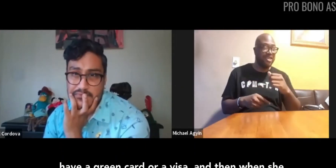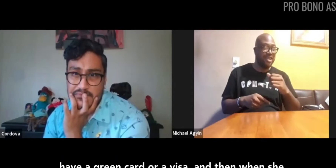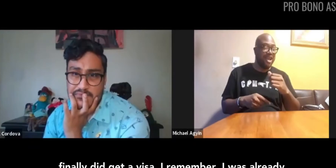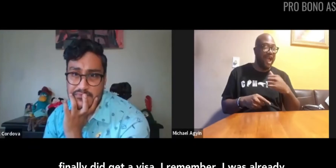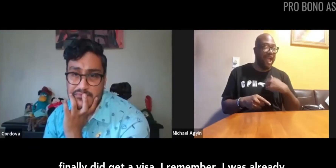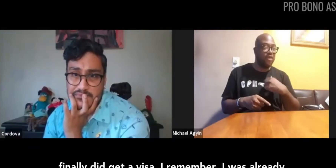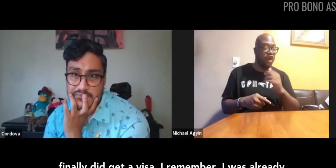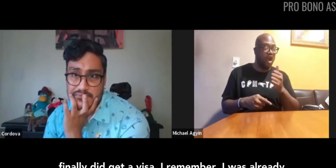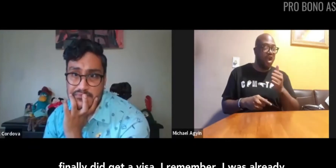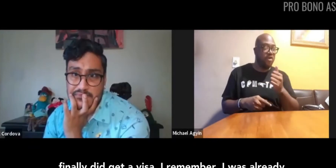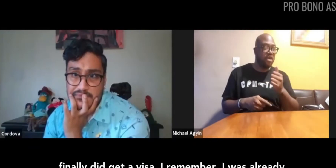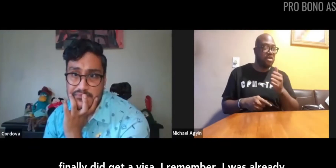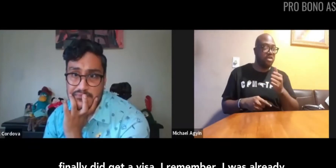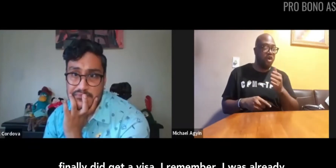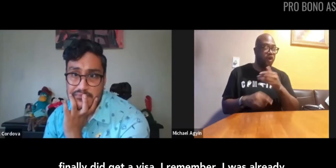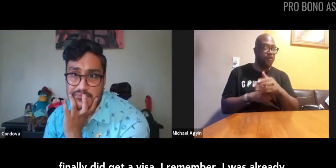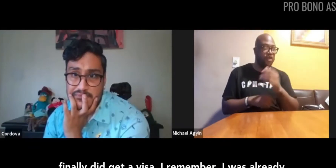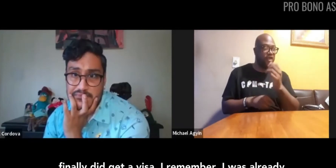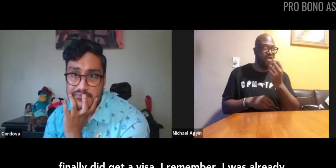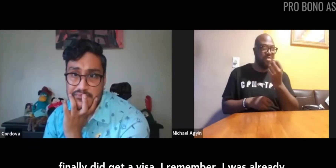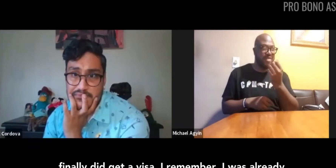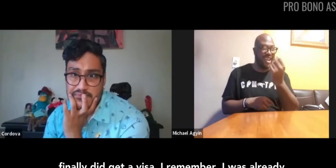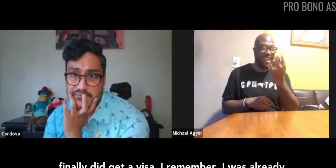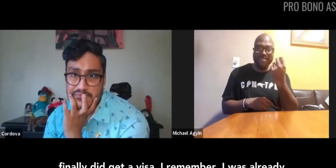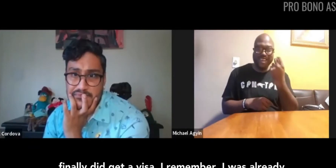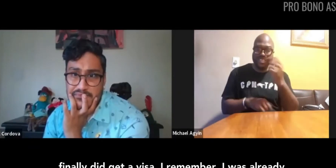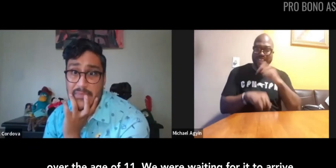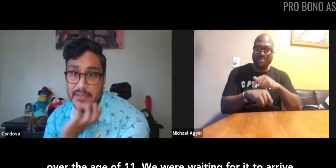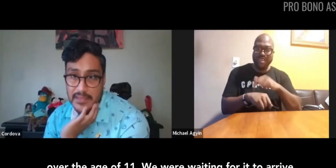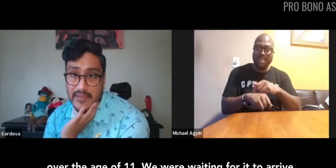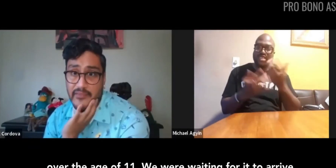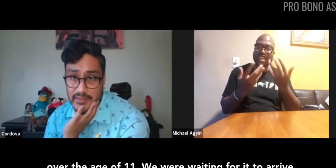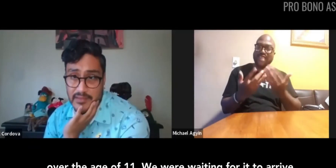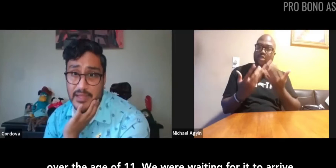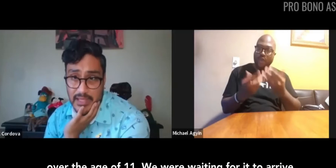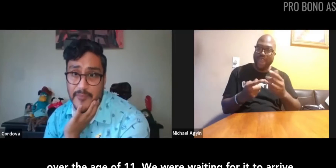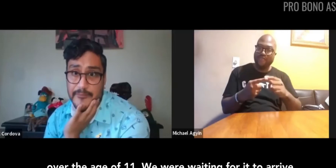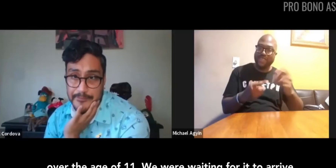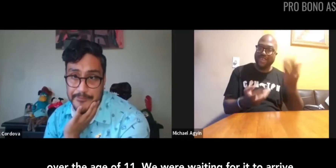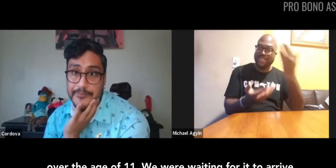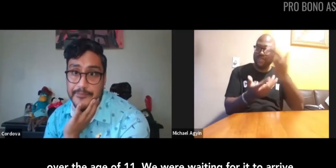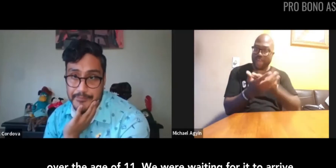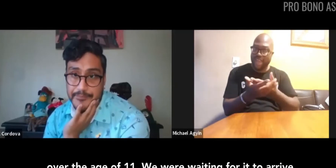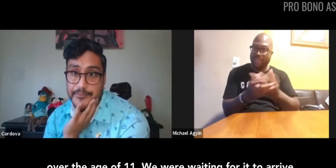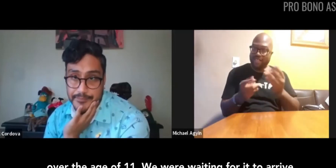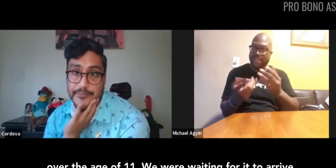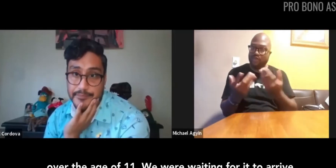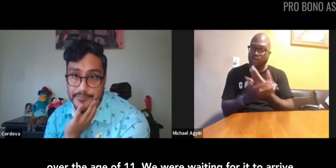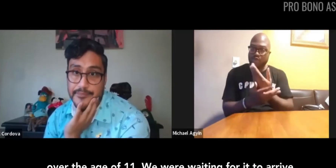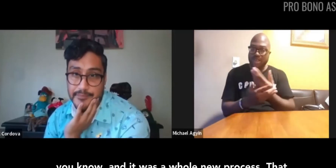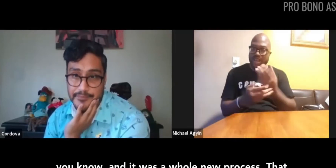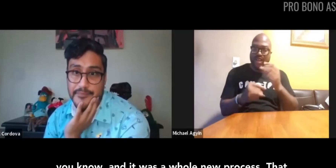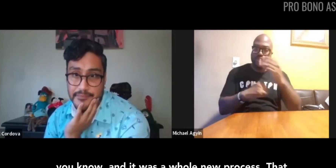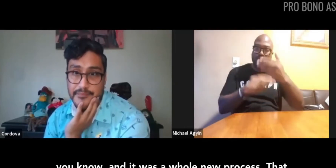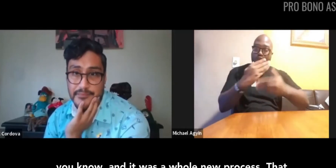And then when she finally did get a visa, I remember I was already over the age of 11. We were waiting for it to